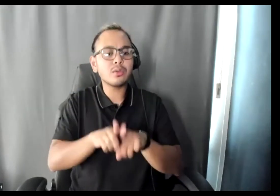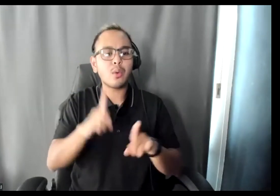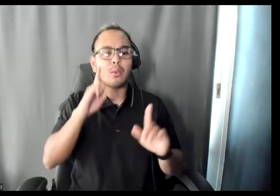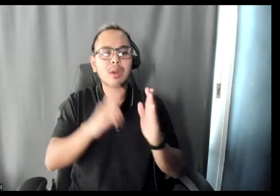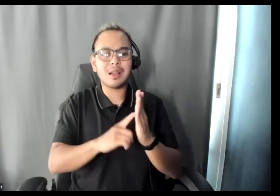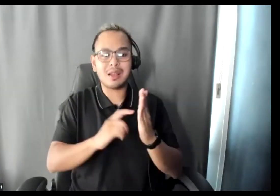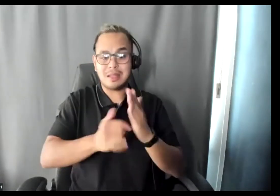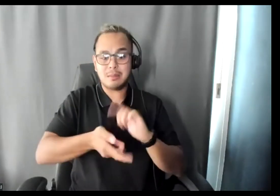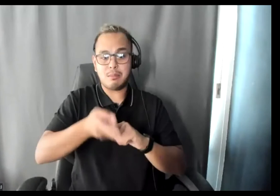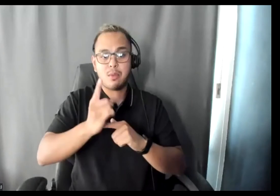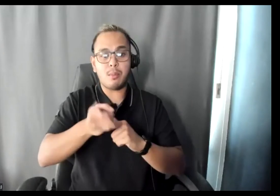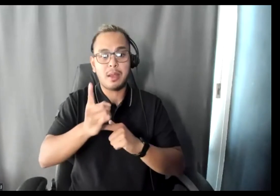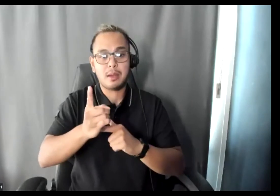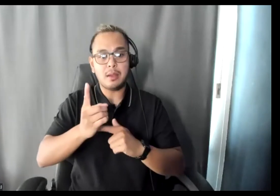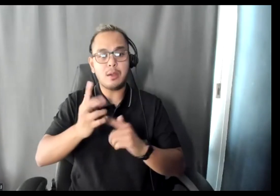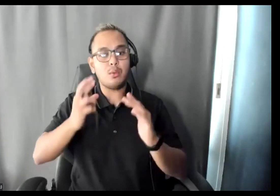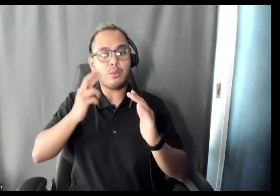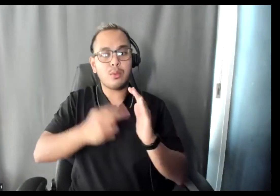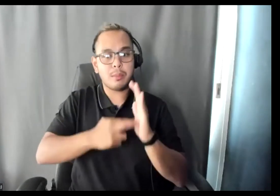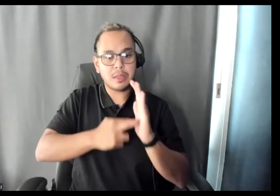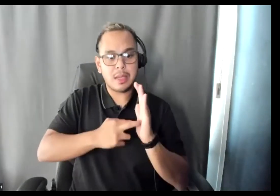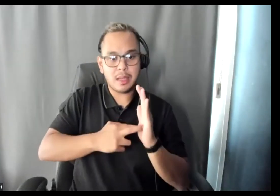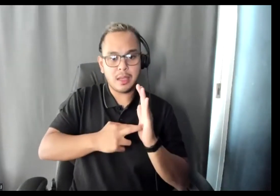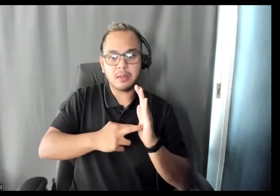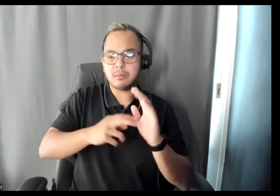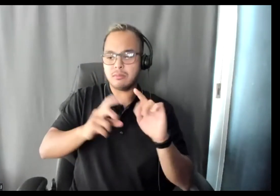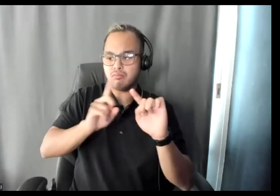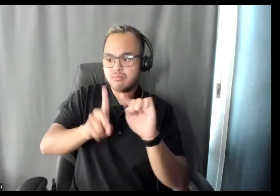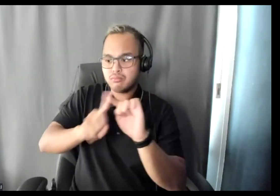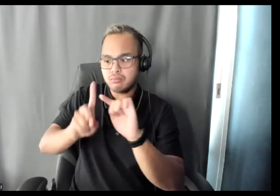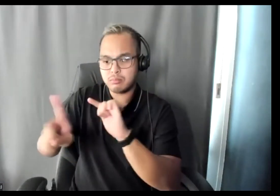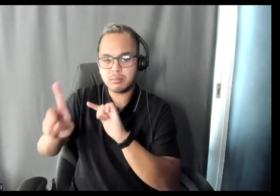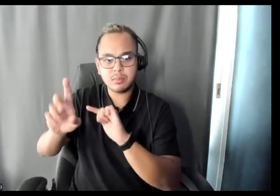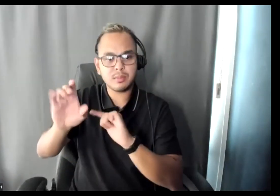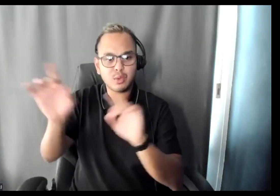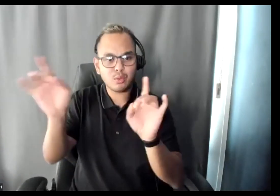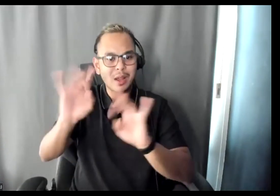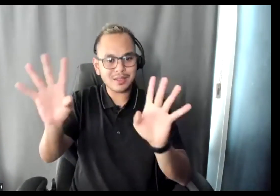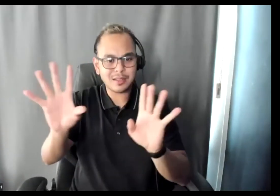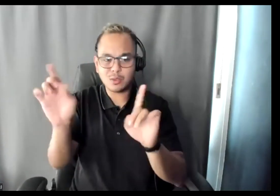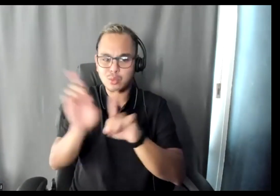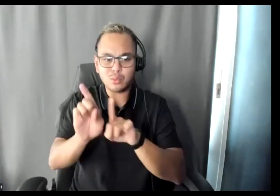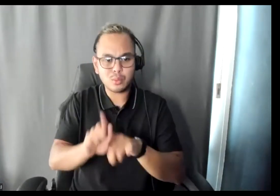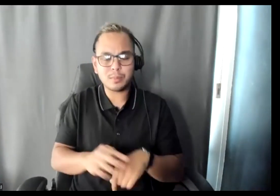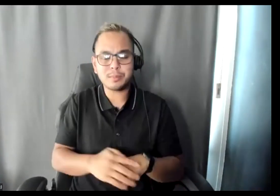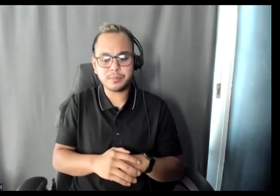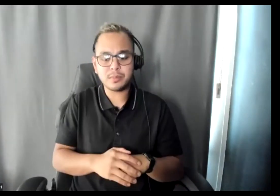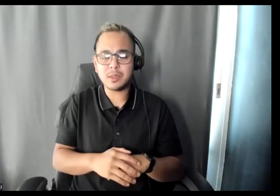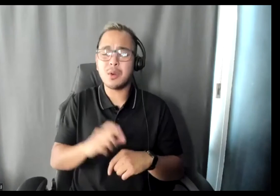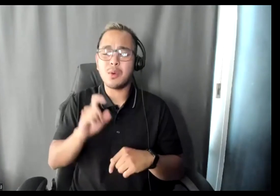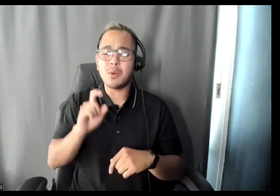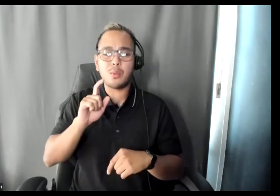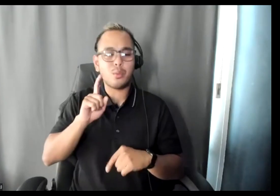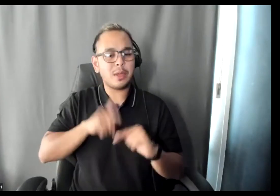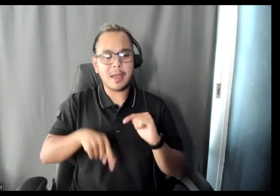is representing another series of crises has been very difficult. And so not being afraid to be bold in this moment.